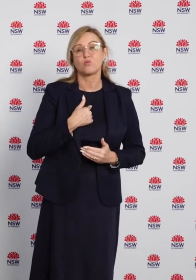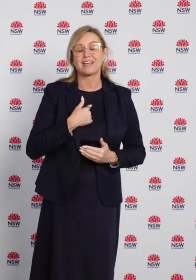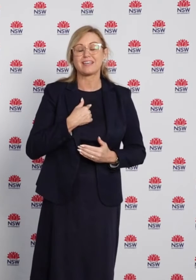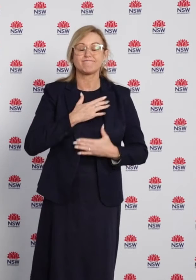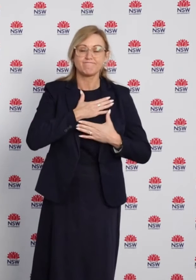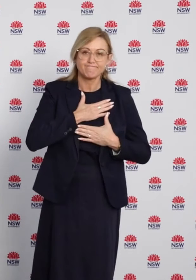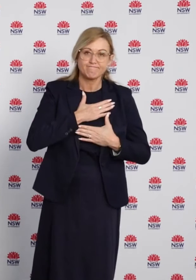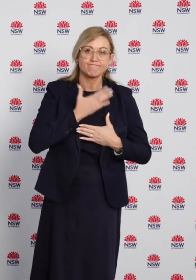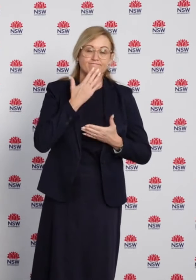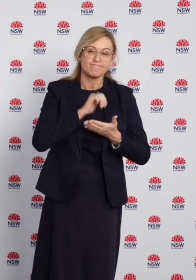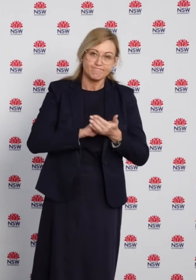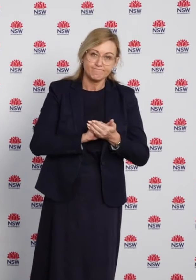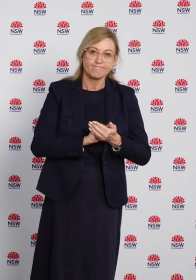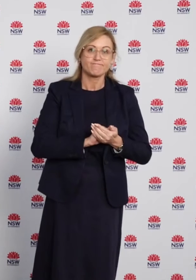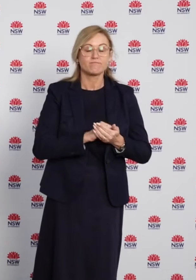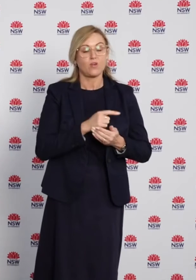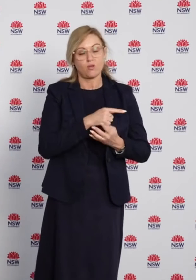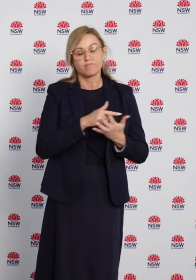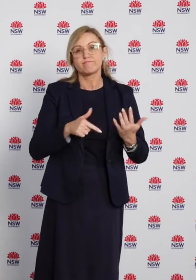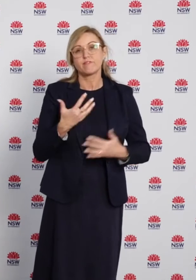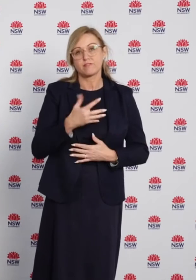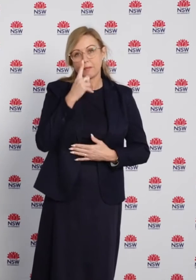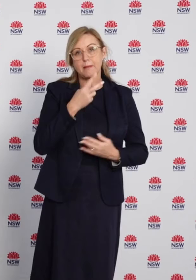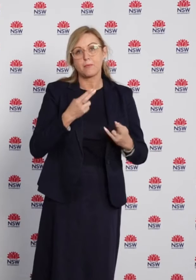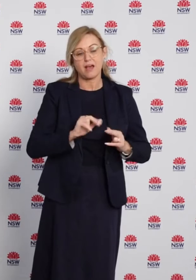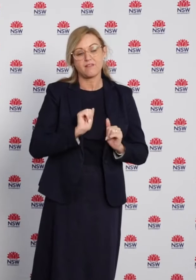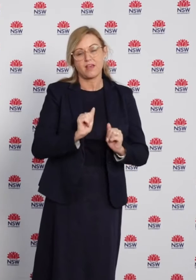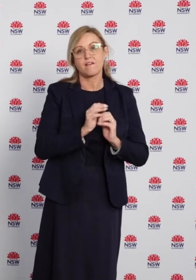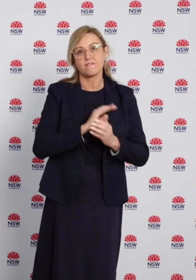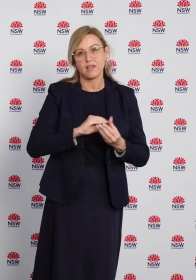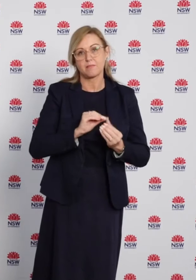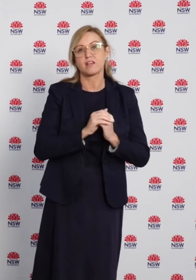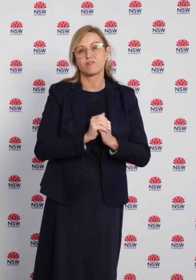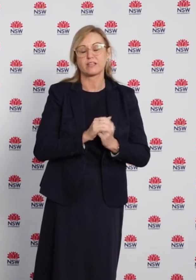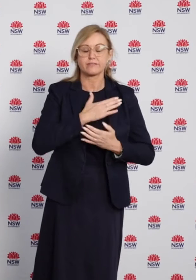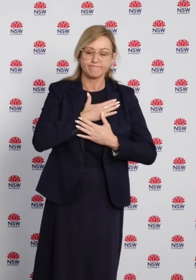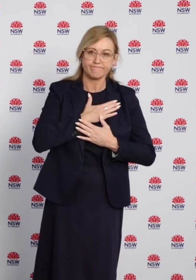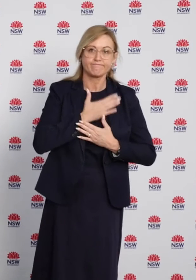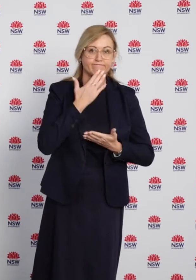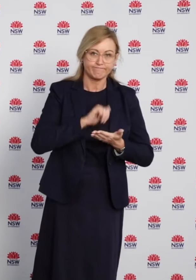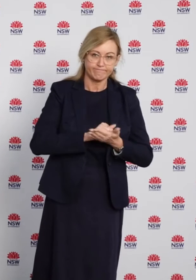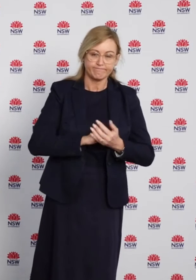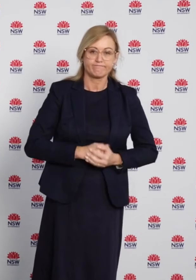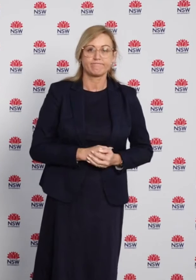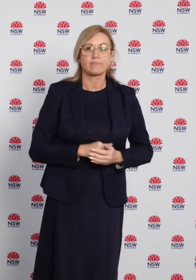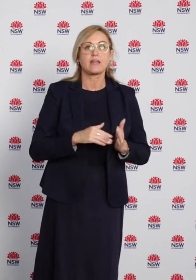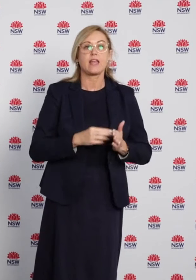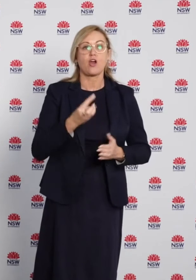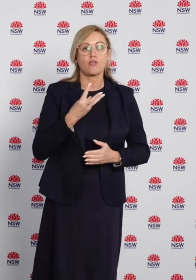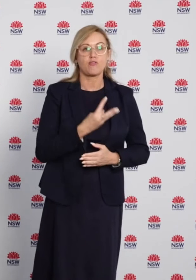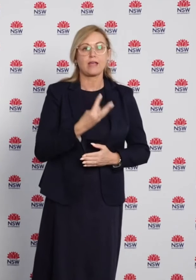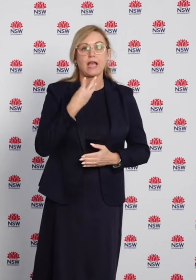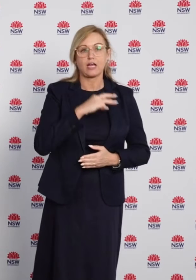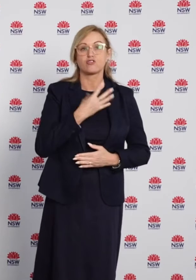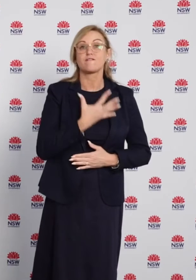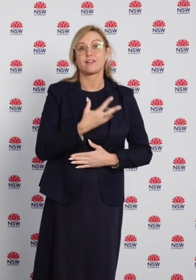condolences to the families and friends of these people who have sadly died. There have now been 352 COVID-related deaths